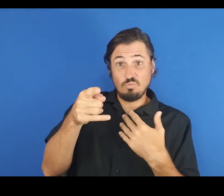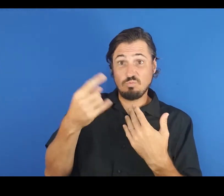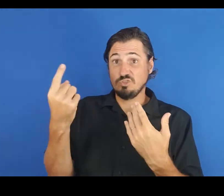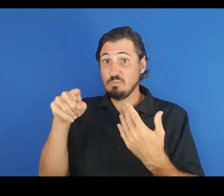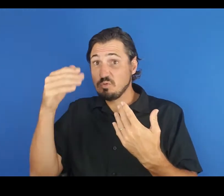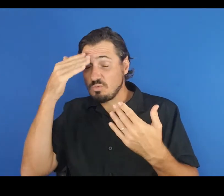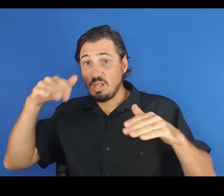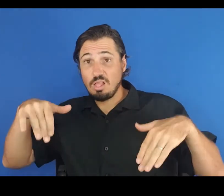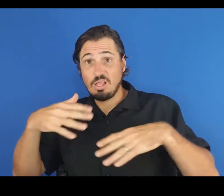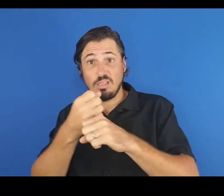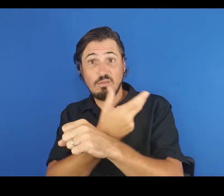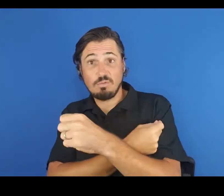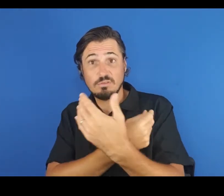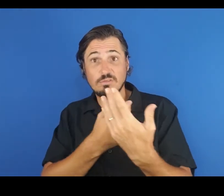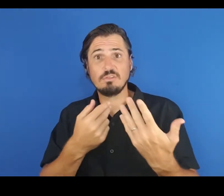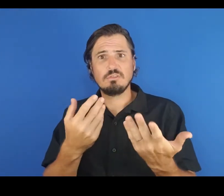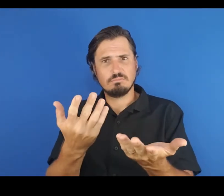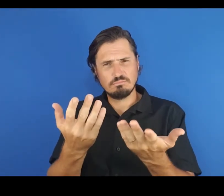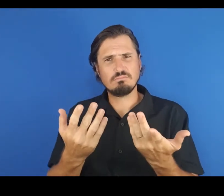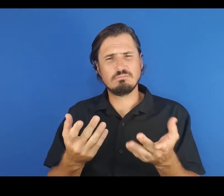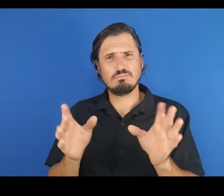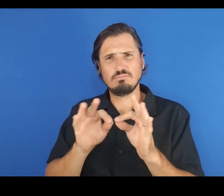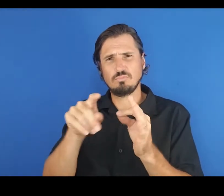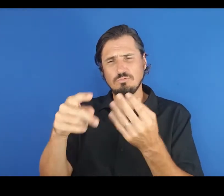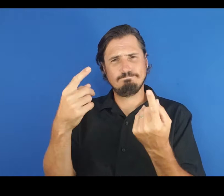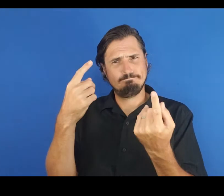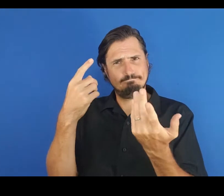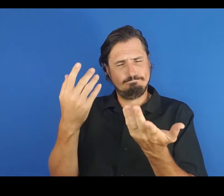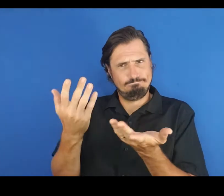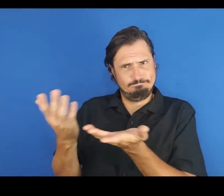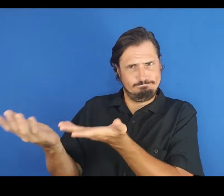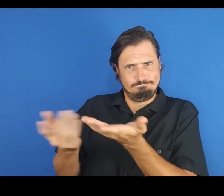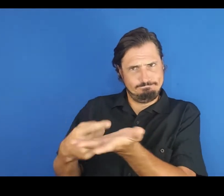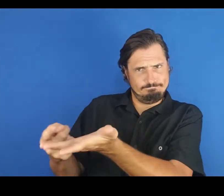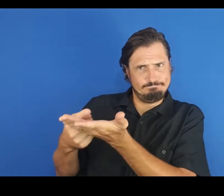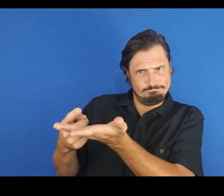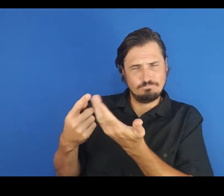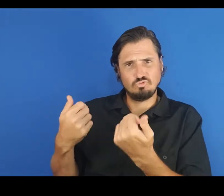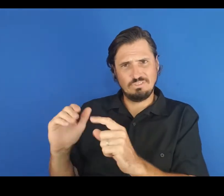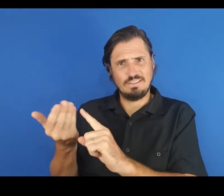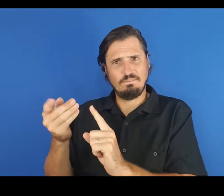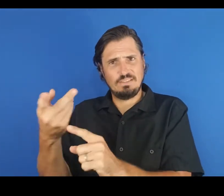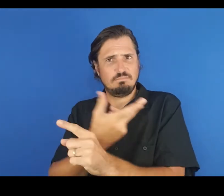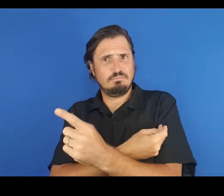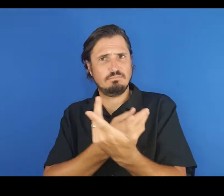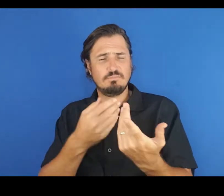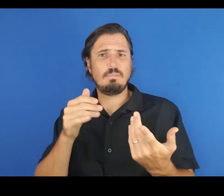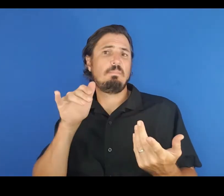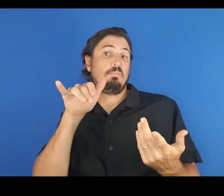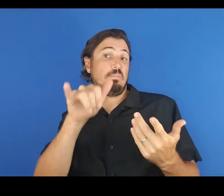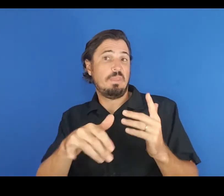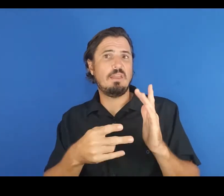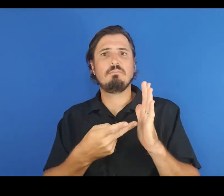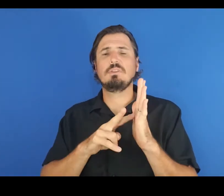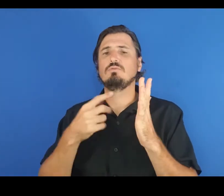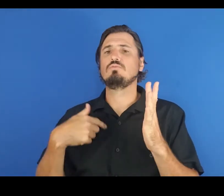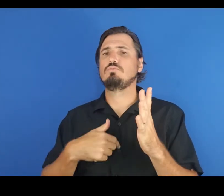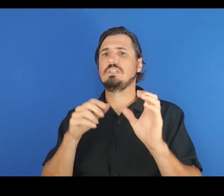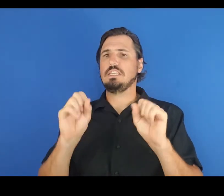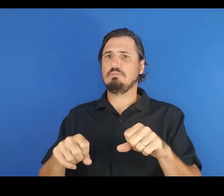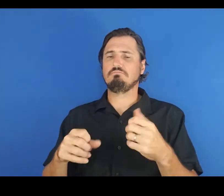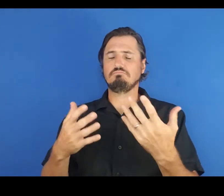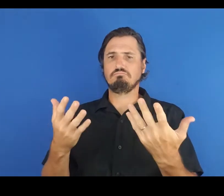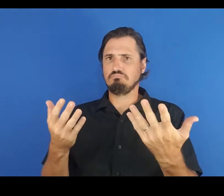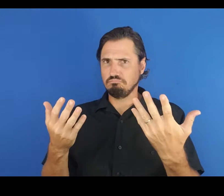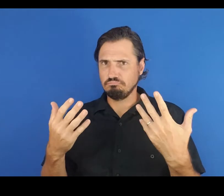you know has not yet received any dose of vaccine, please consider doing so today. That will move us closer to emerging from